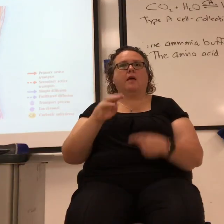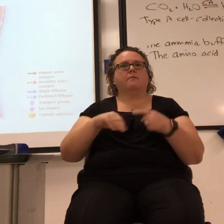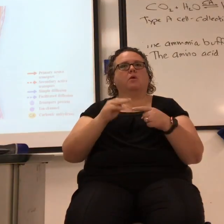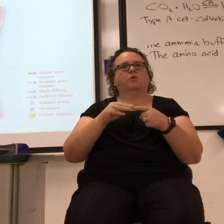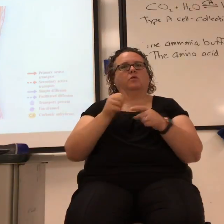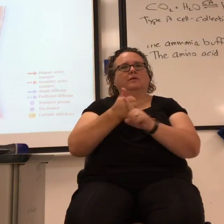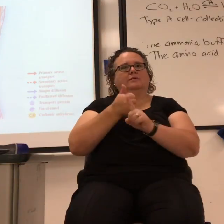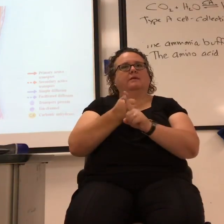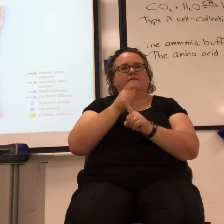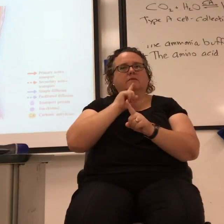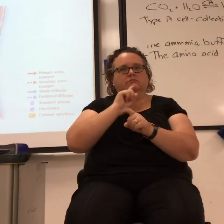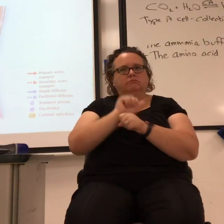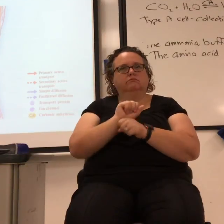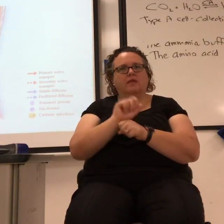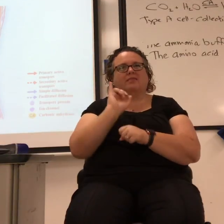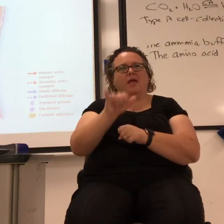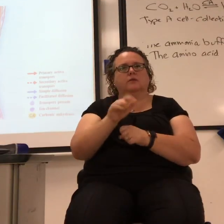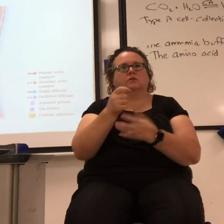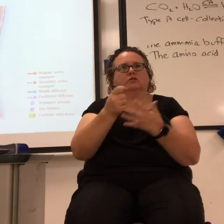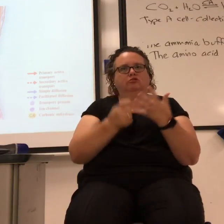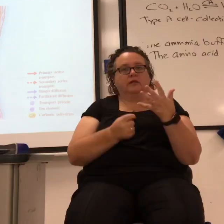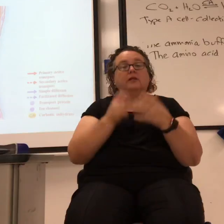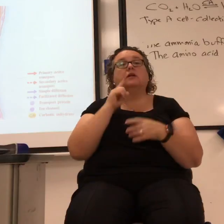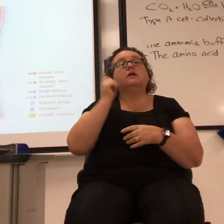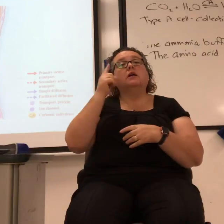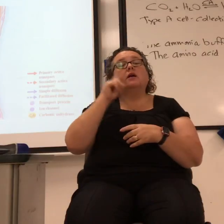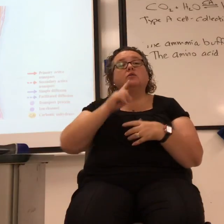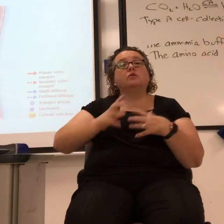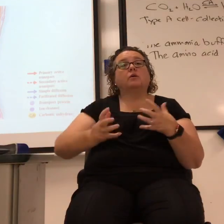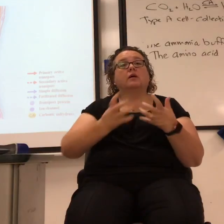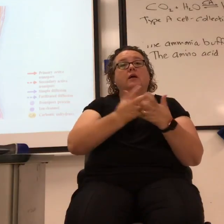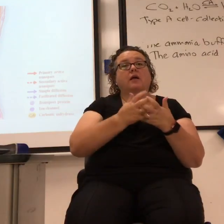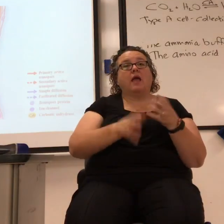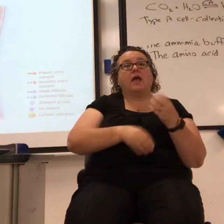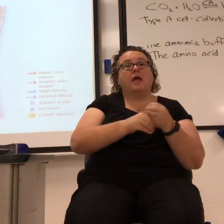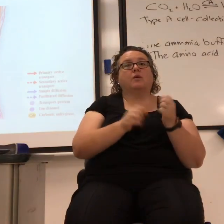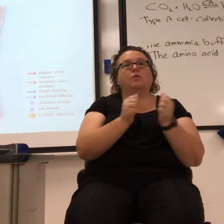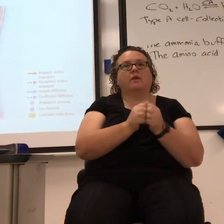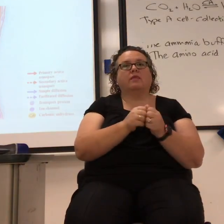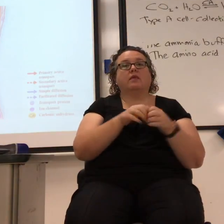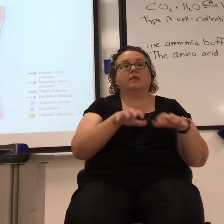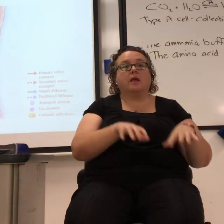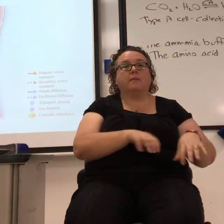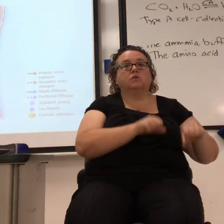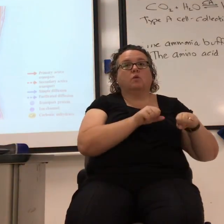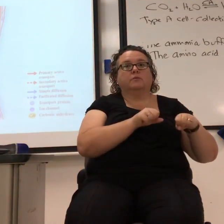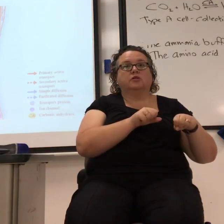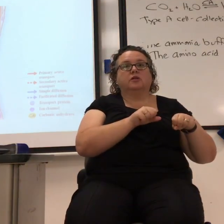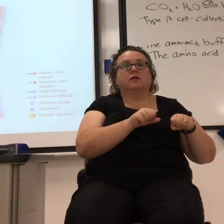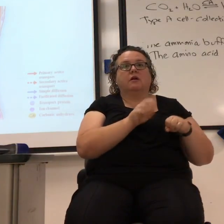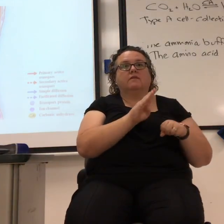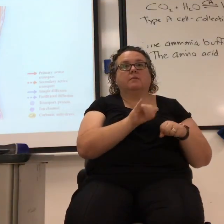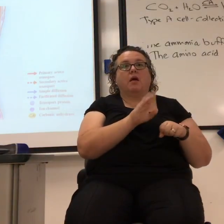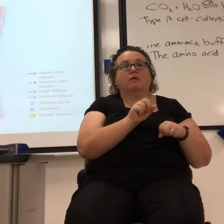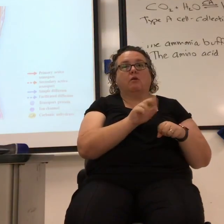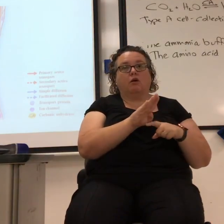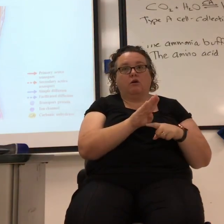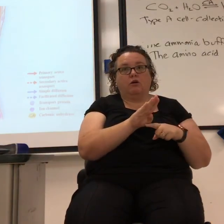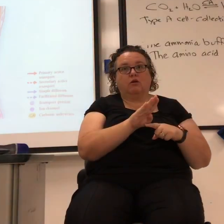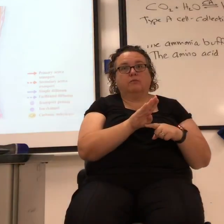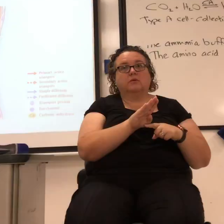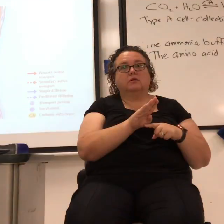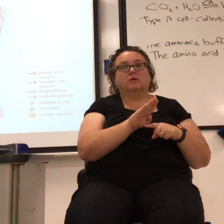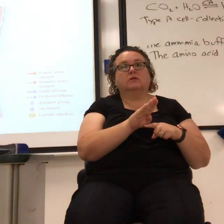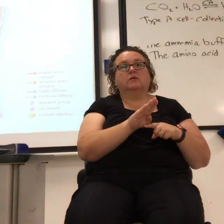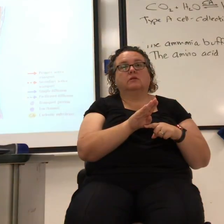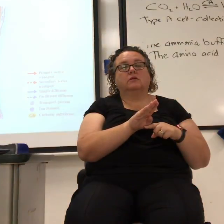And you couple that with the reabsorption of the bicarb.